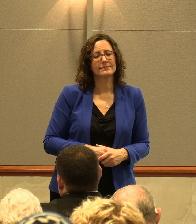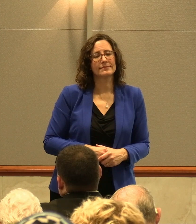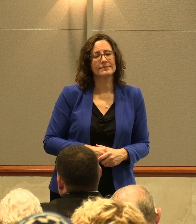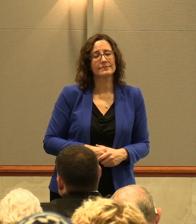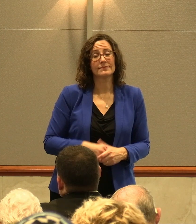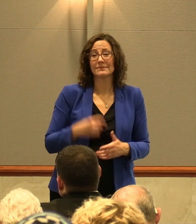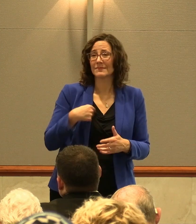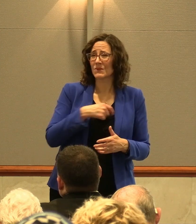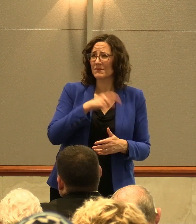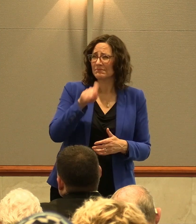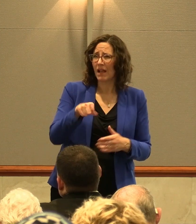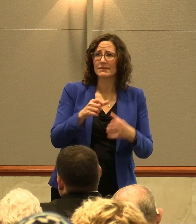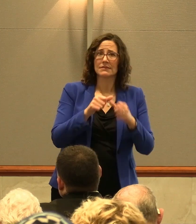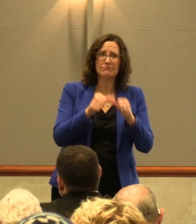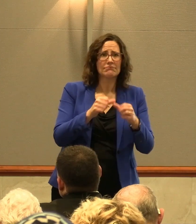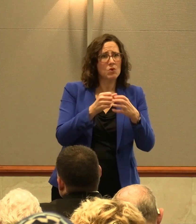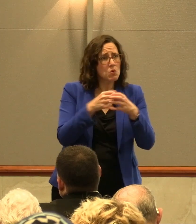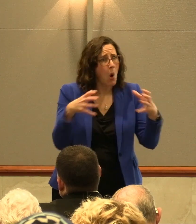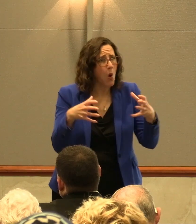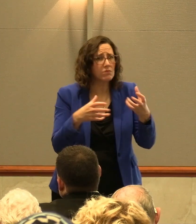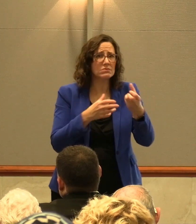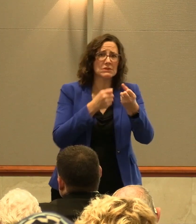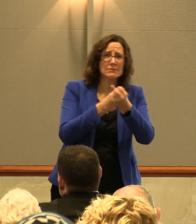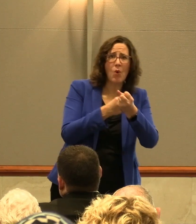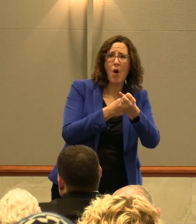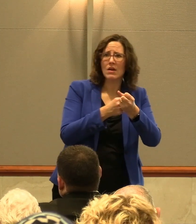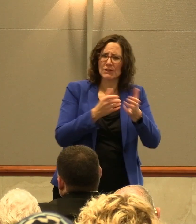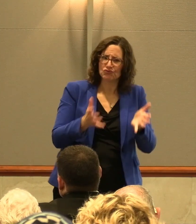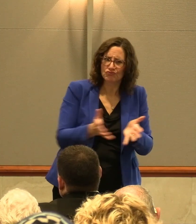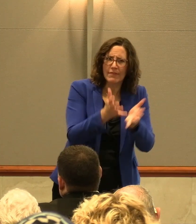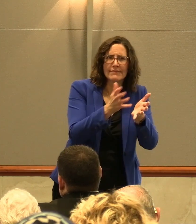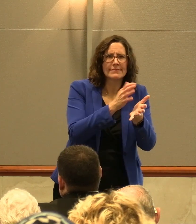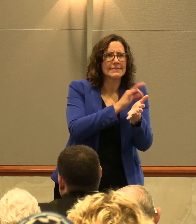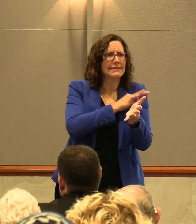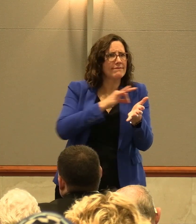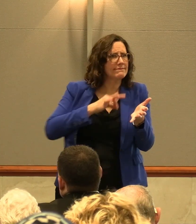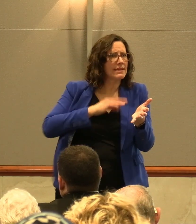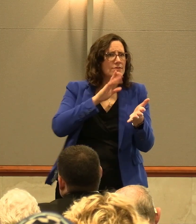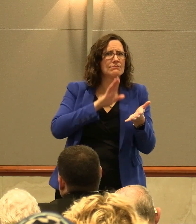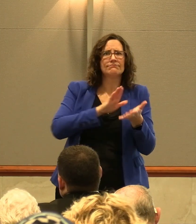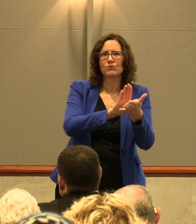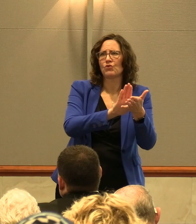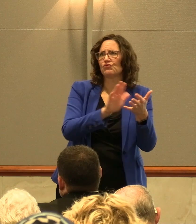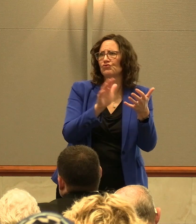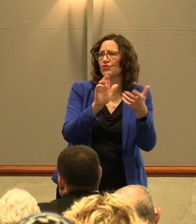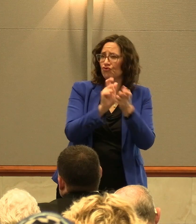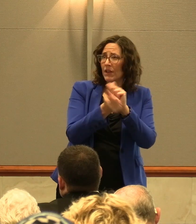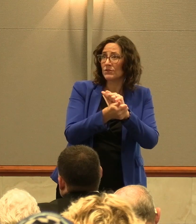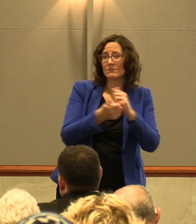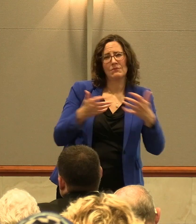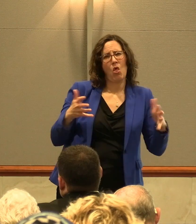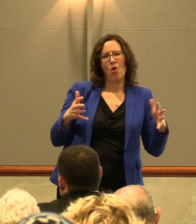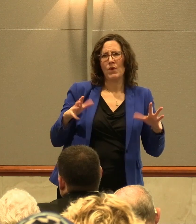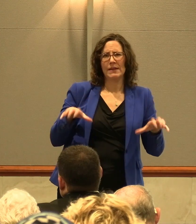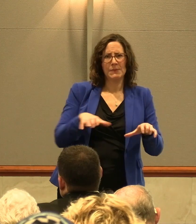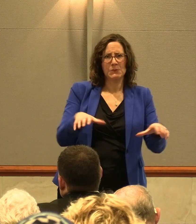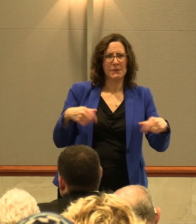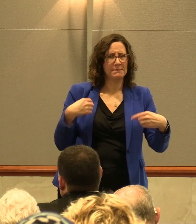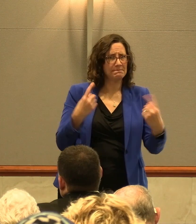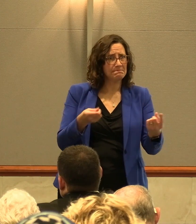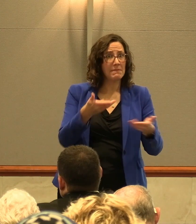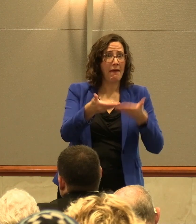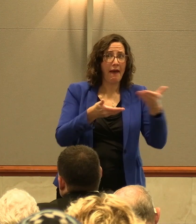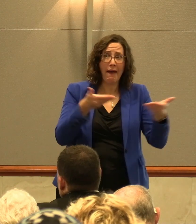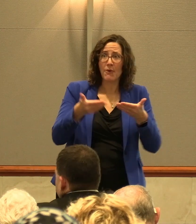We will need to continue to grow, support, and strengthen our staff to meet these changes, which we've already been doing in hiring several